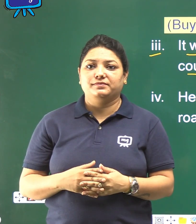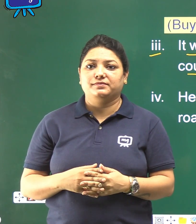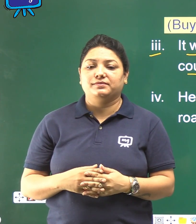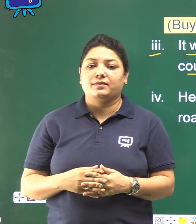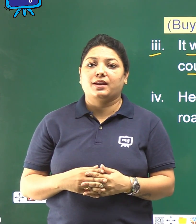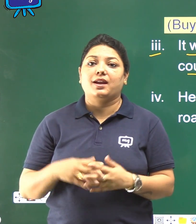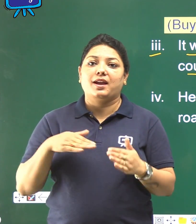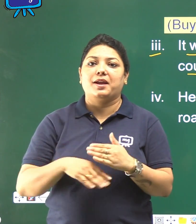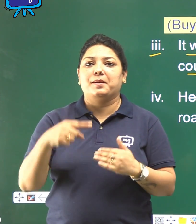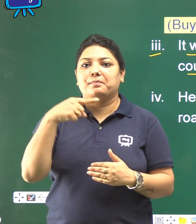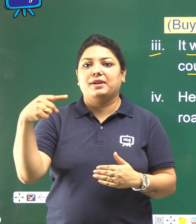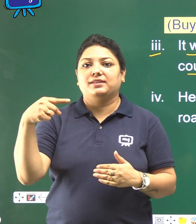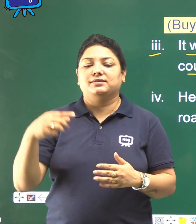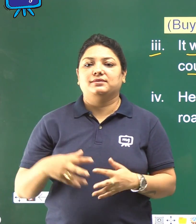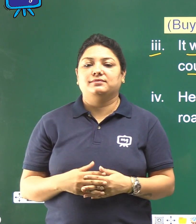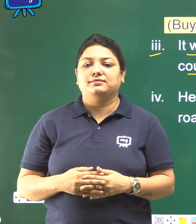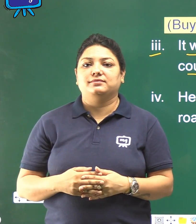in the blank.